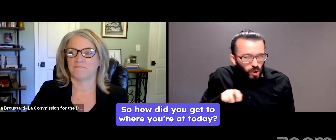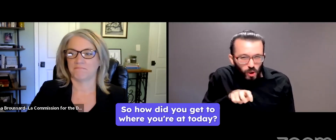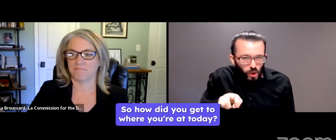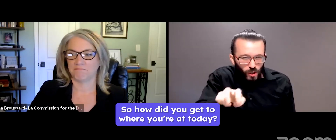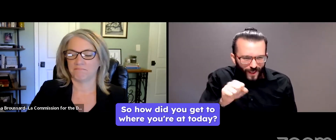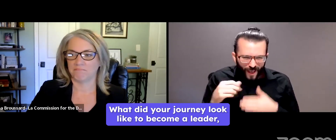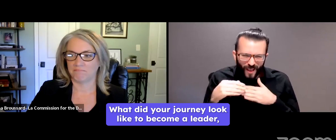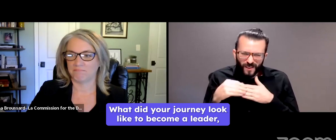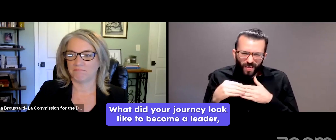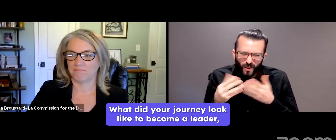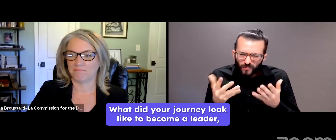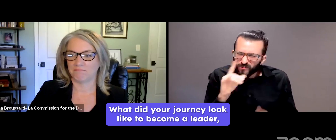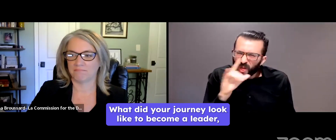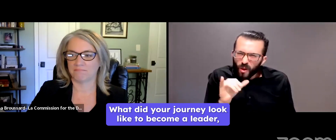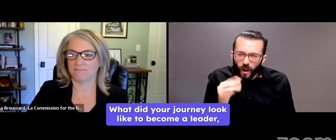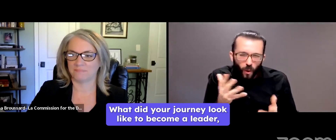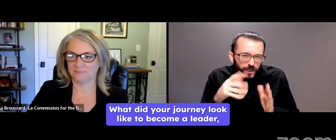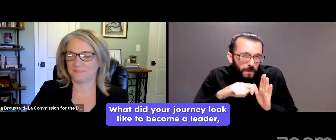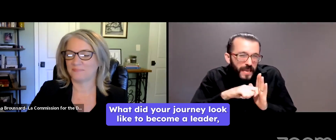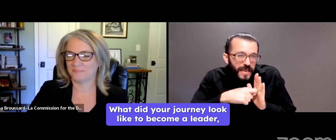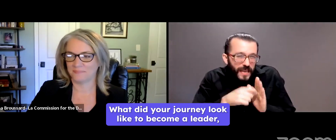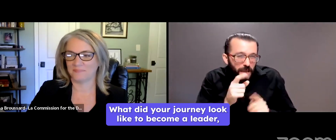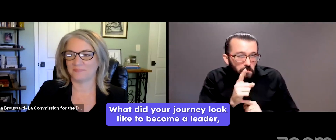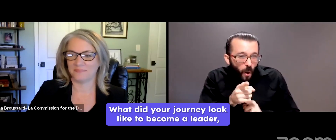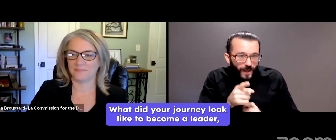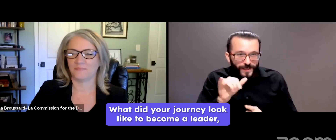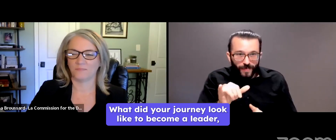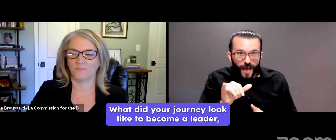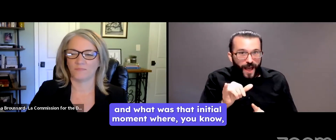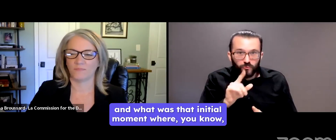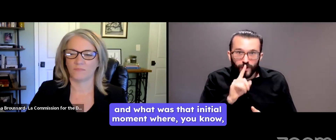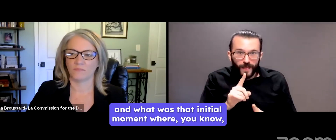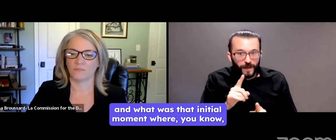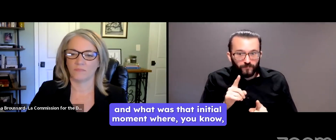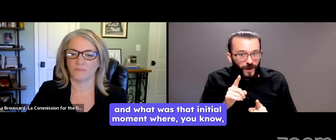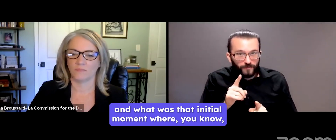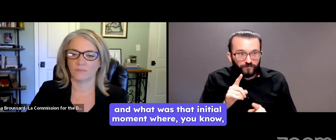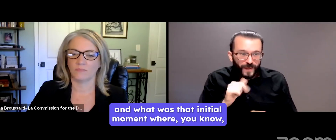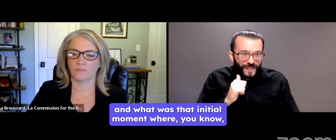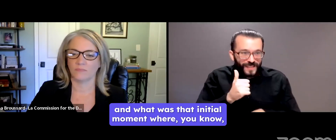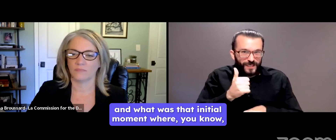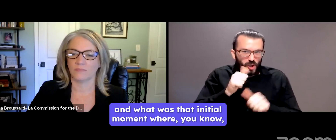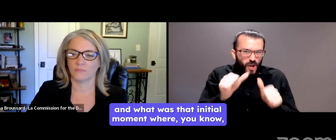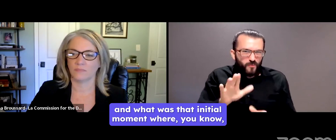at today? What did your journey look like to become a leader? And what was that initial moment